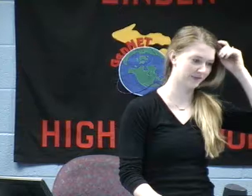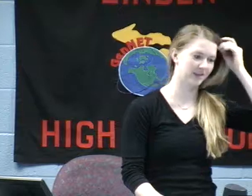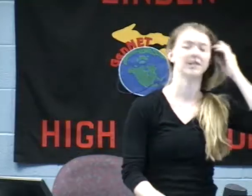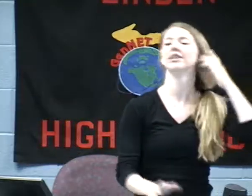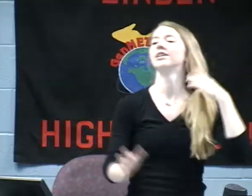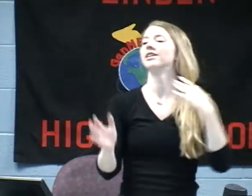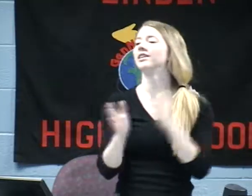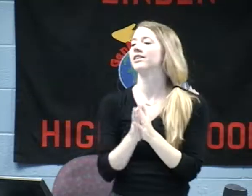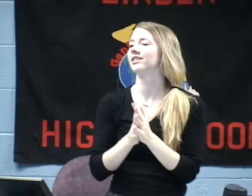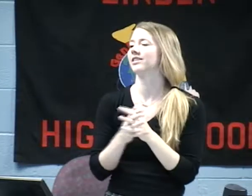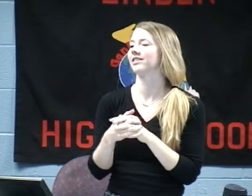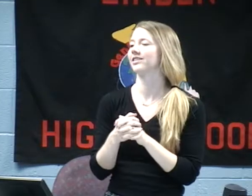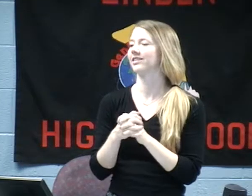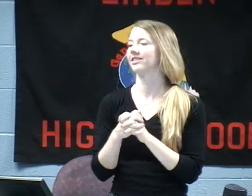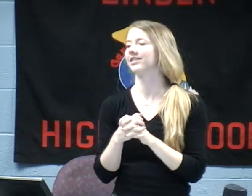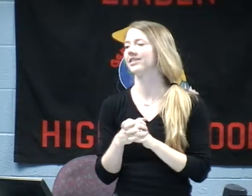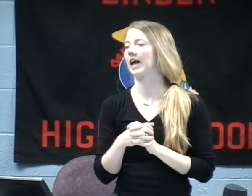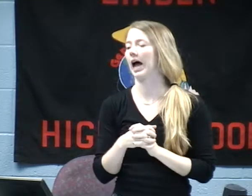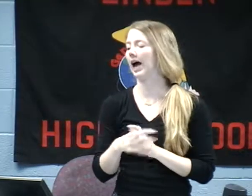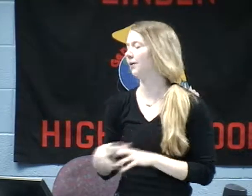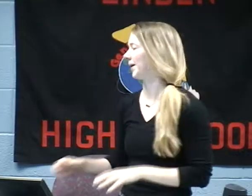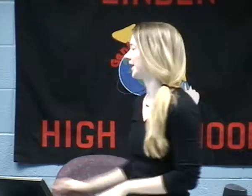I chip my tailbone by sitting on it too hard.